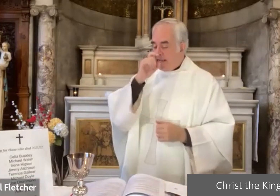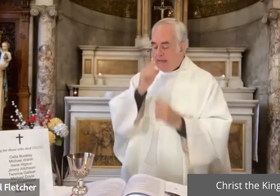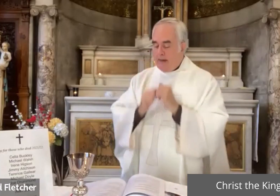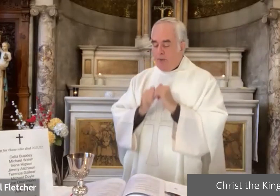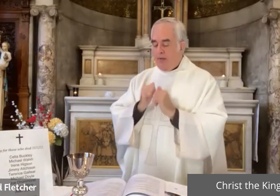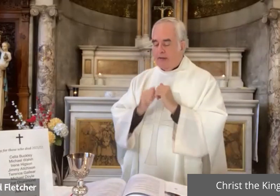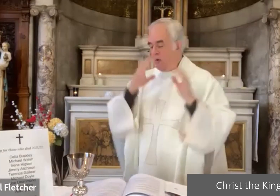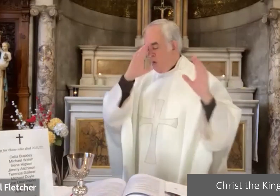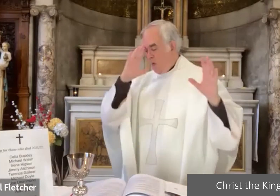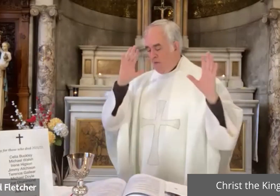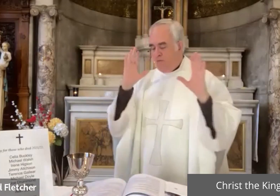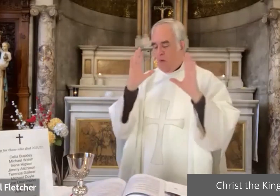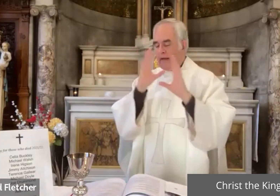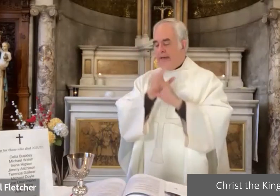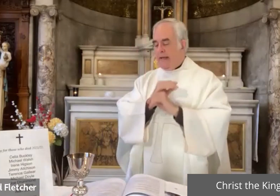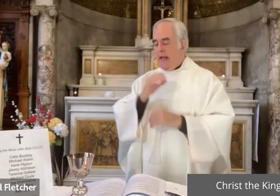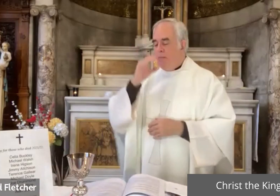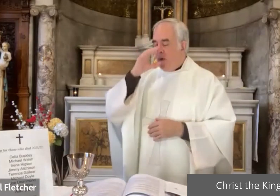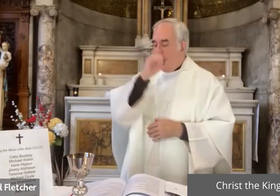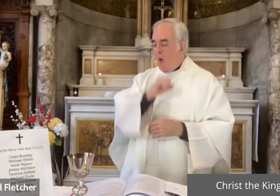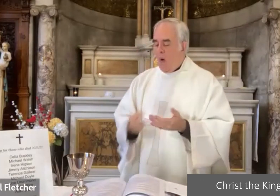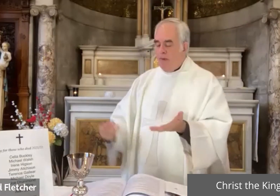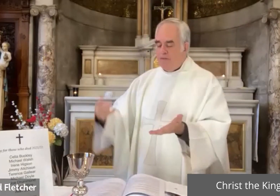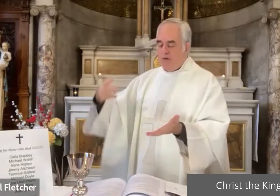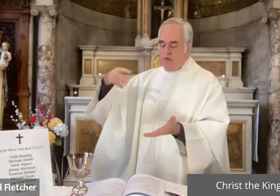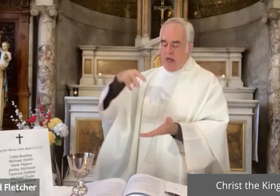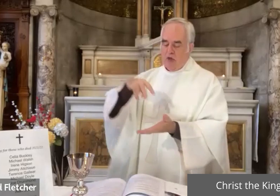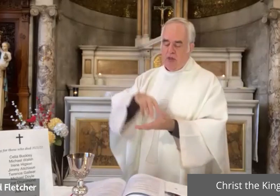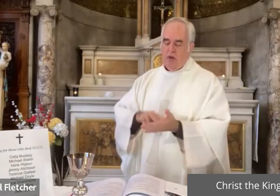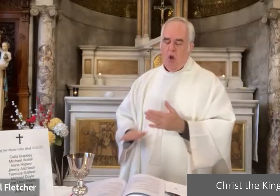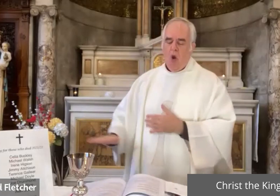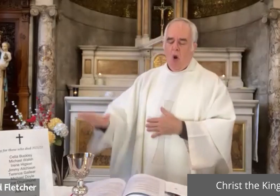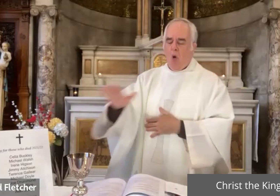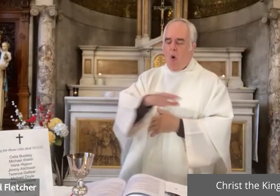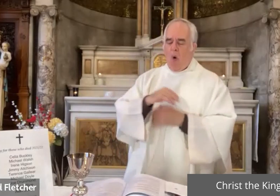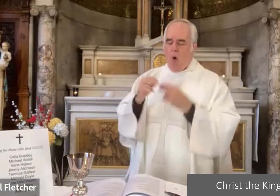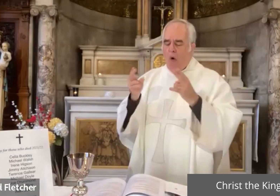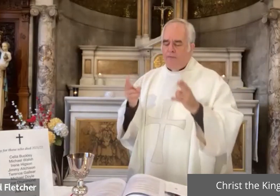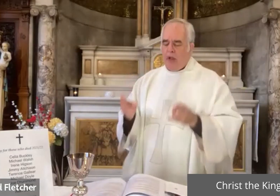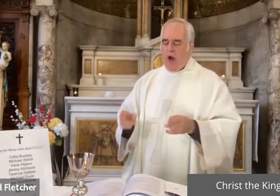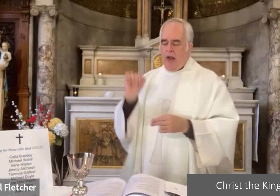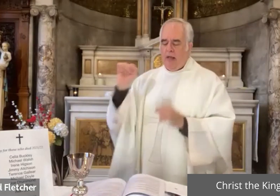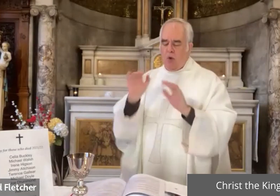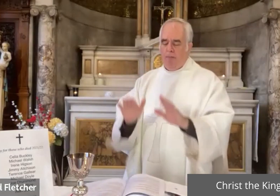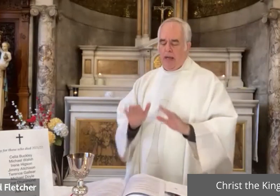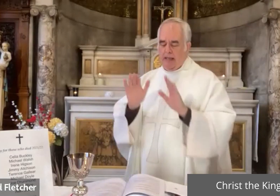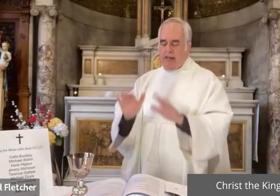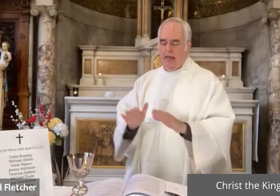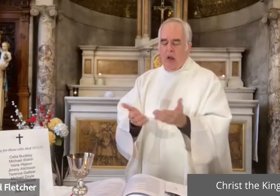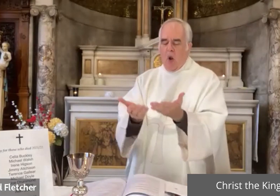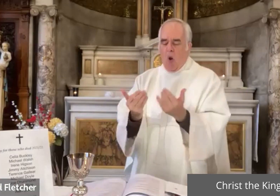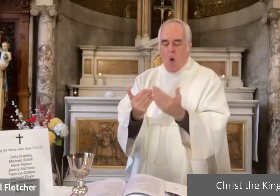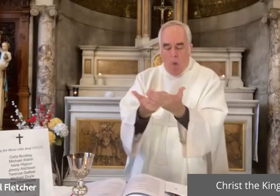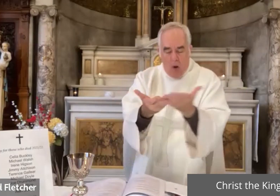Remember our sisters and brothers who are falling asleep in the hope of the resurrection, and all who have died in your